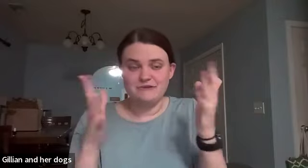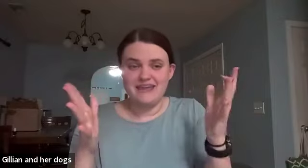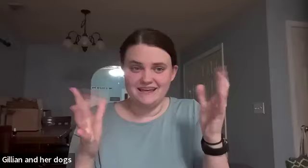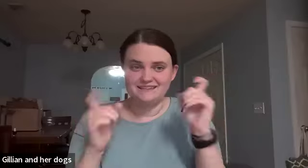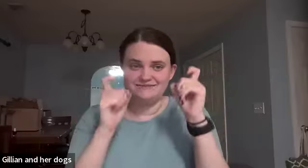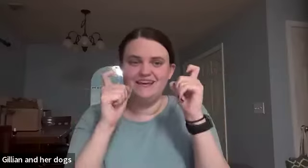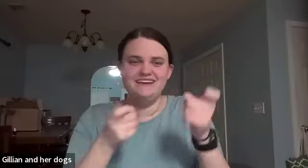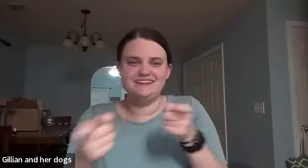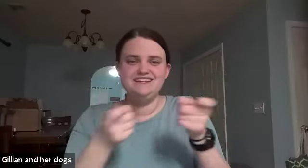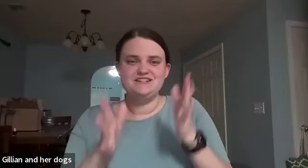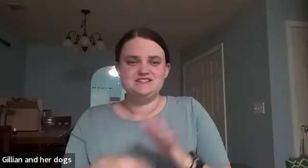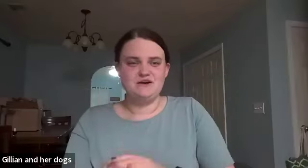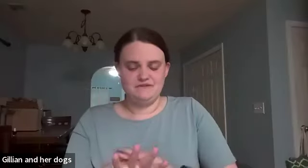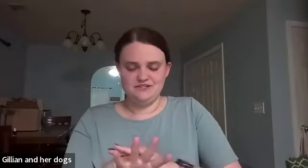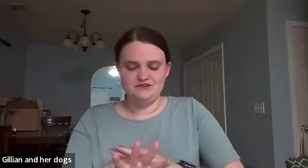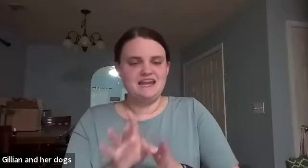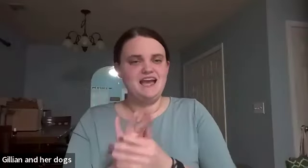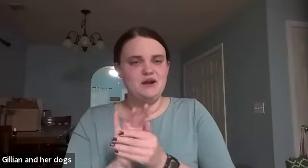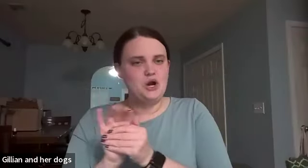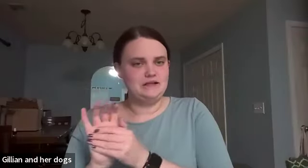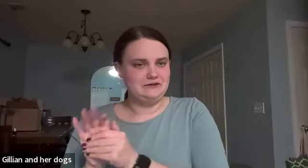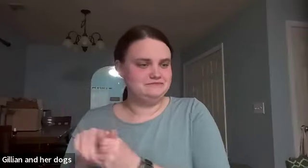with my hands. So if you do that, it kind of will hurt a little.